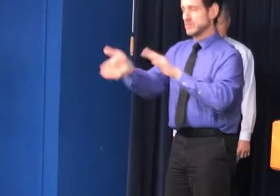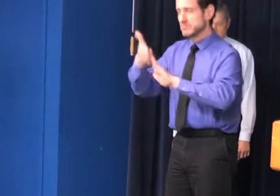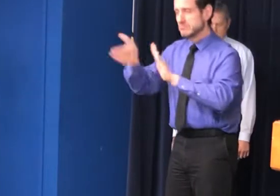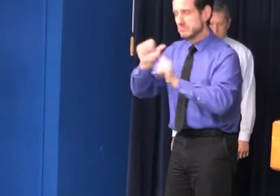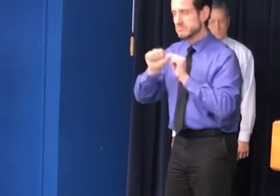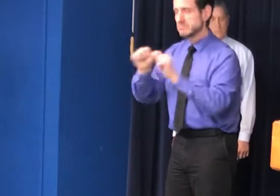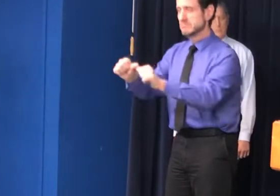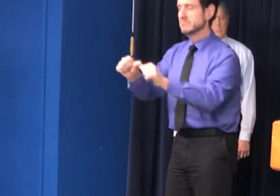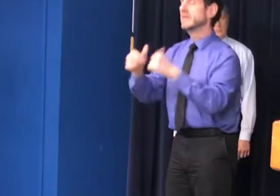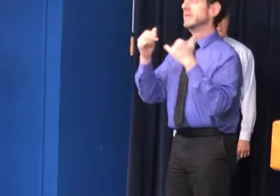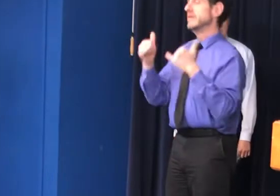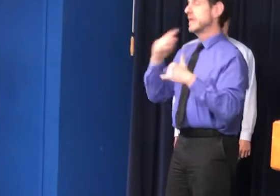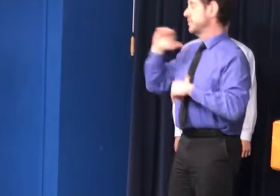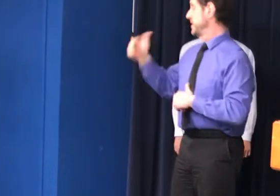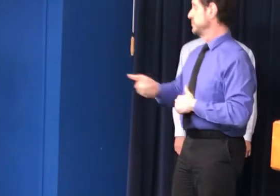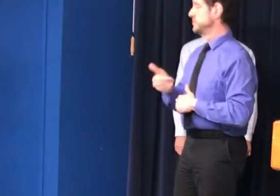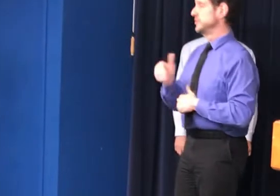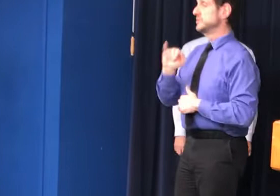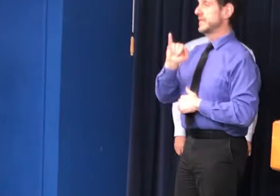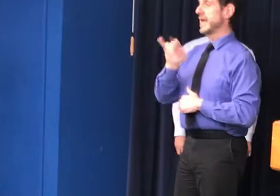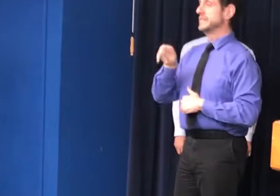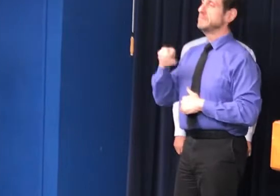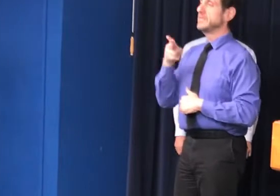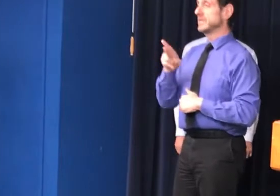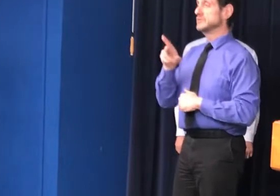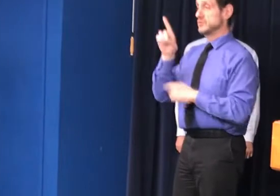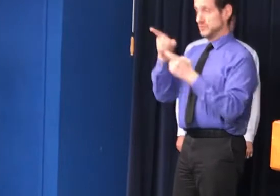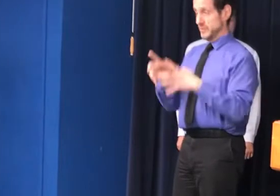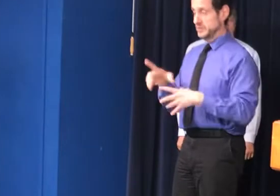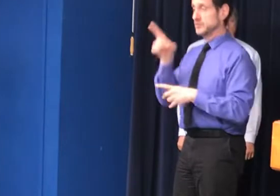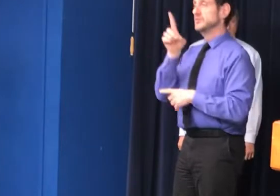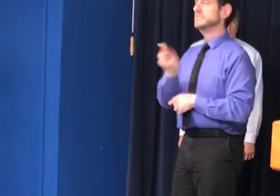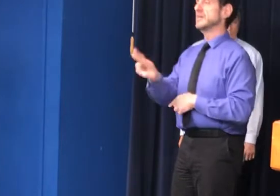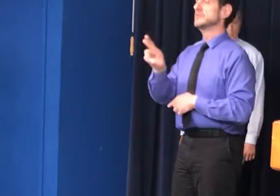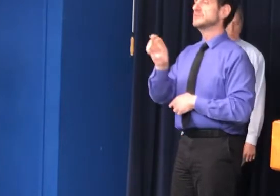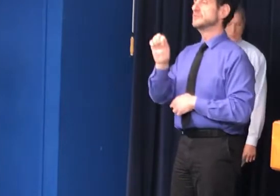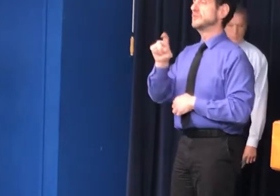to introduce our IDPH director, Dr. Ngozi Ezike.